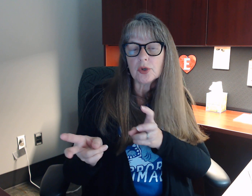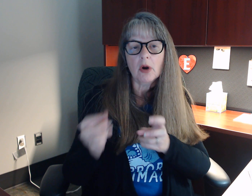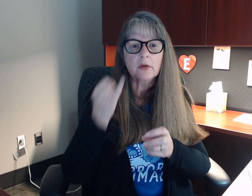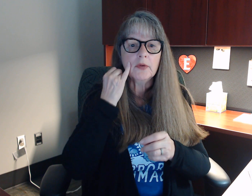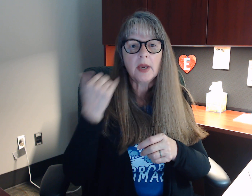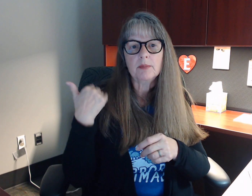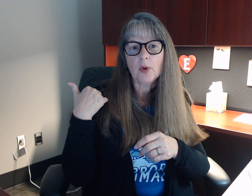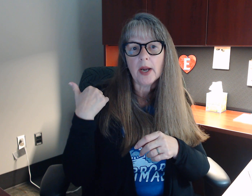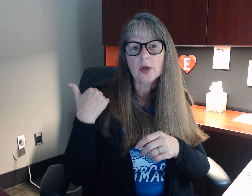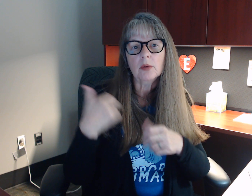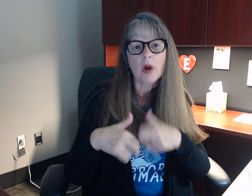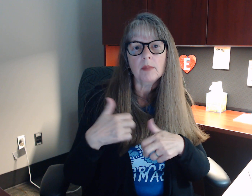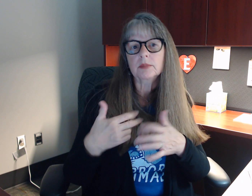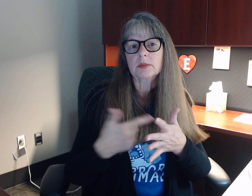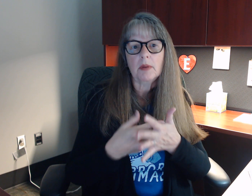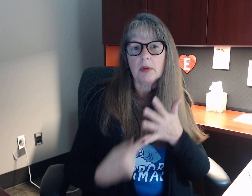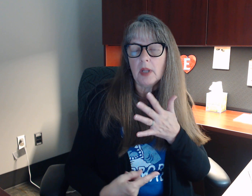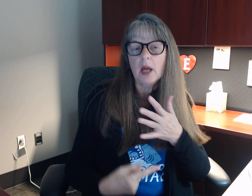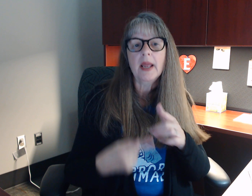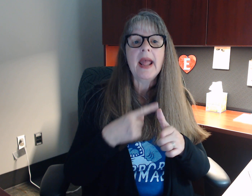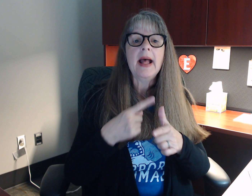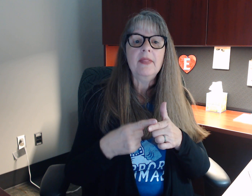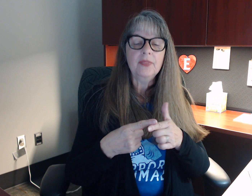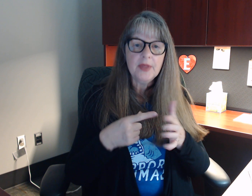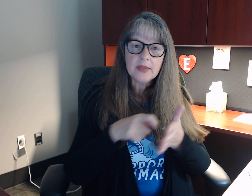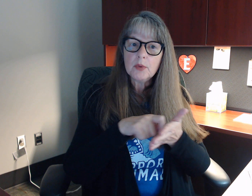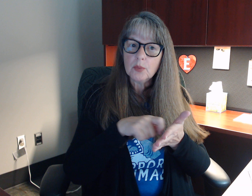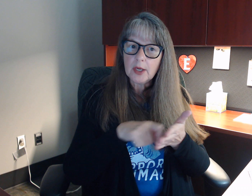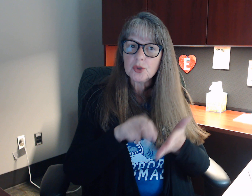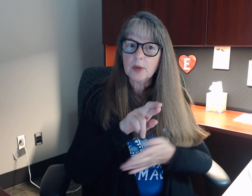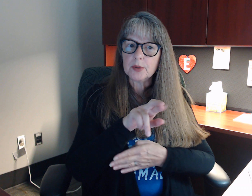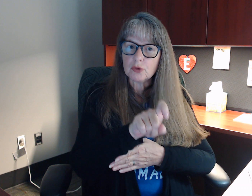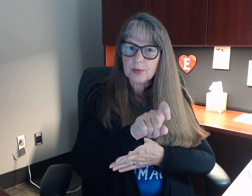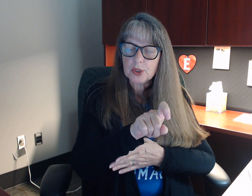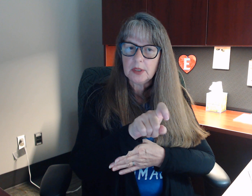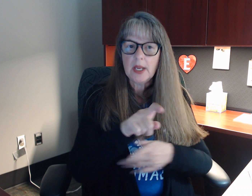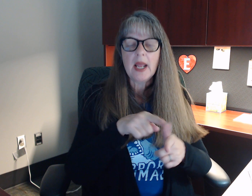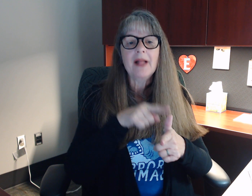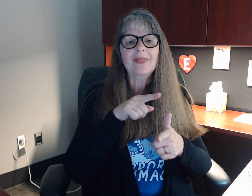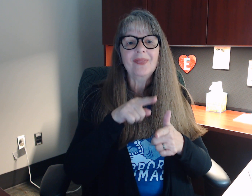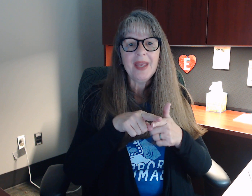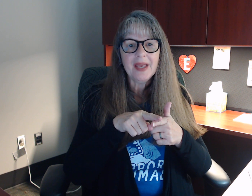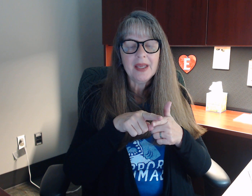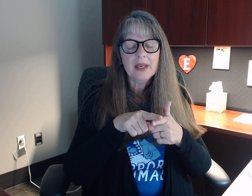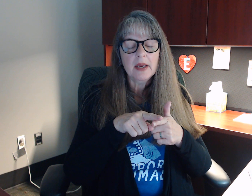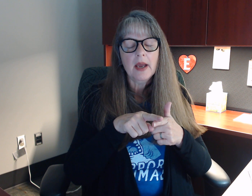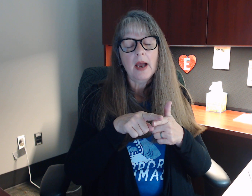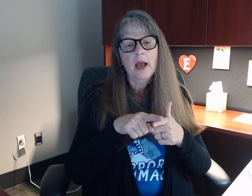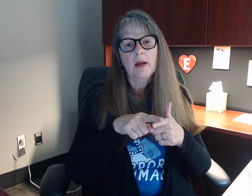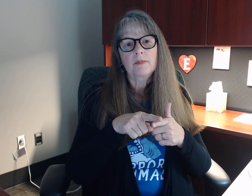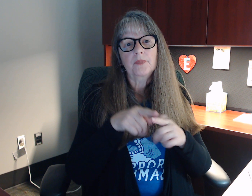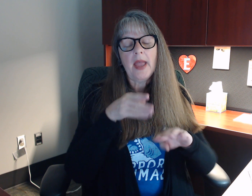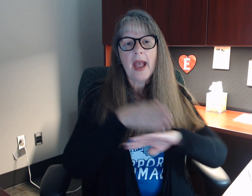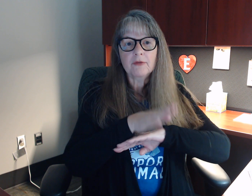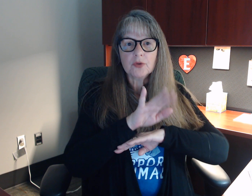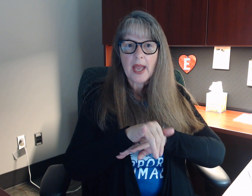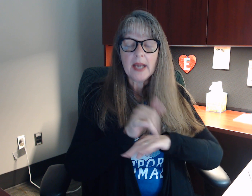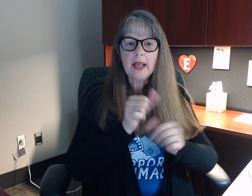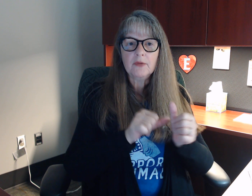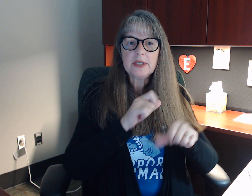are, if you've had prior problems, blah, blah, blah. And then they would write you a prescription. Then, after that, every time